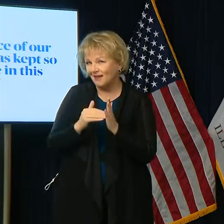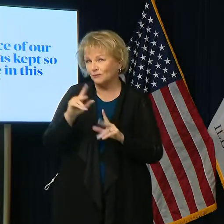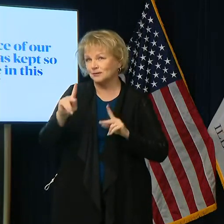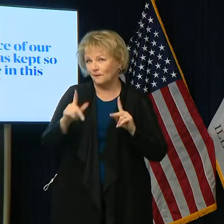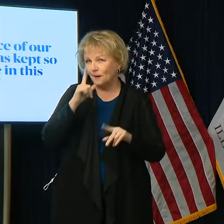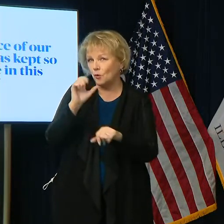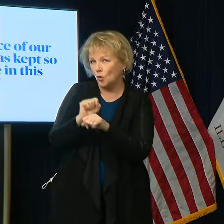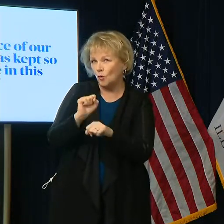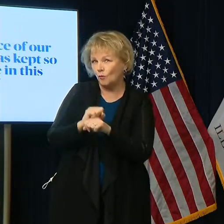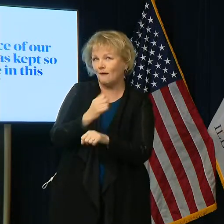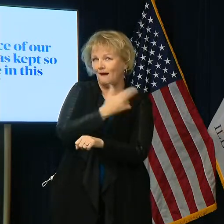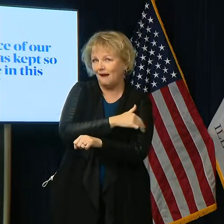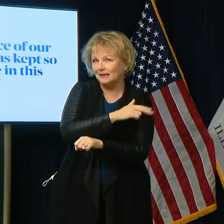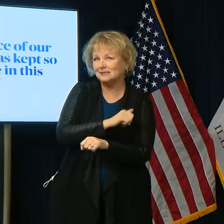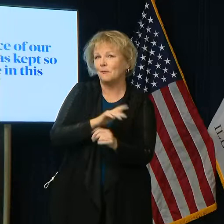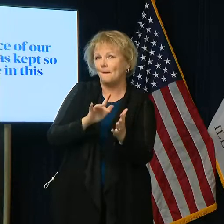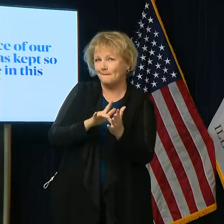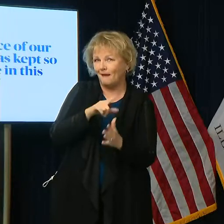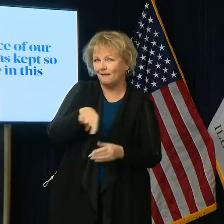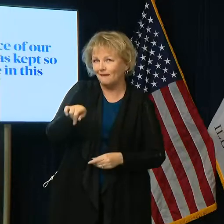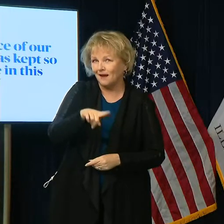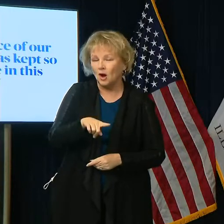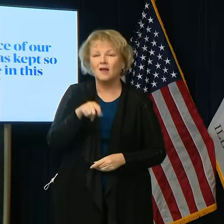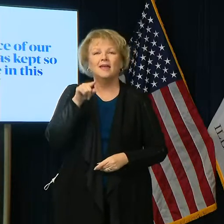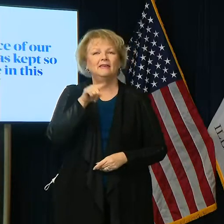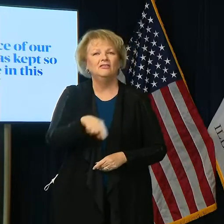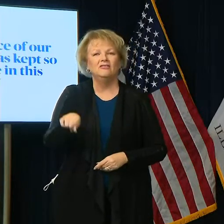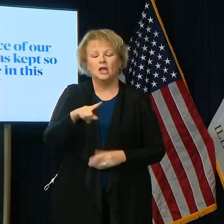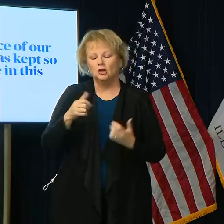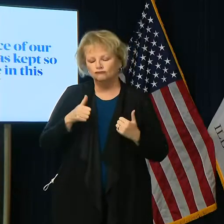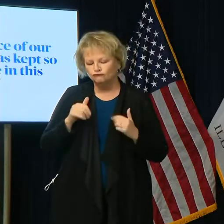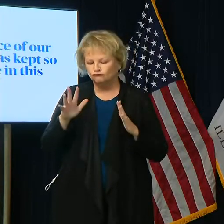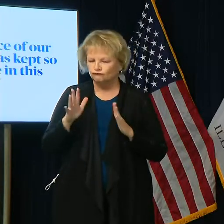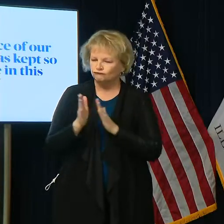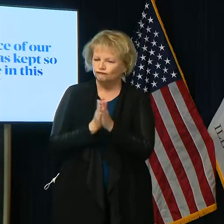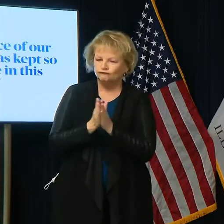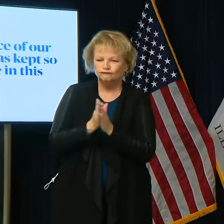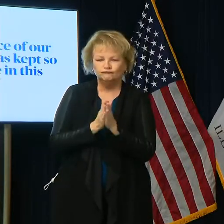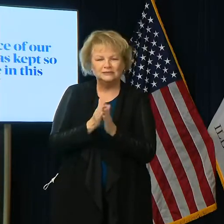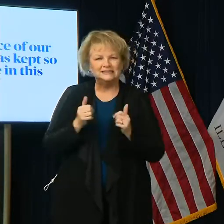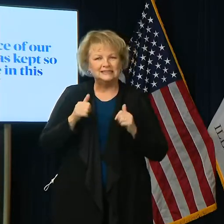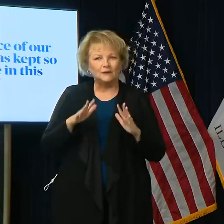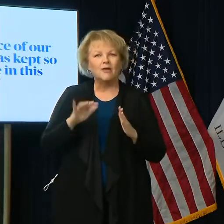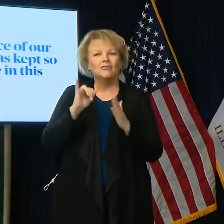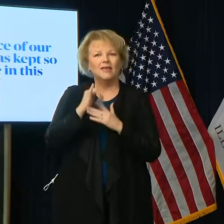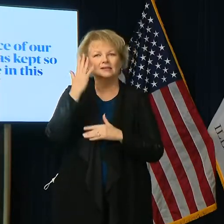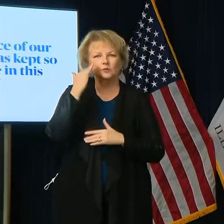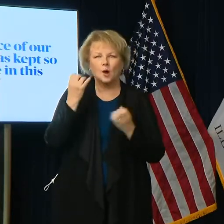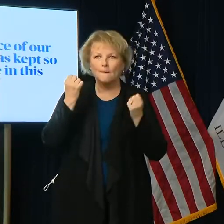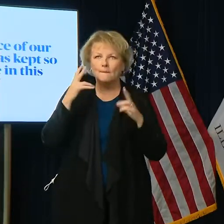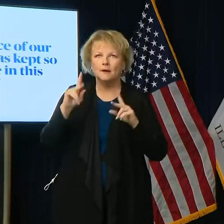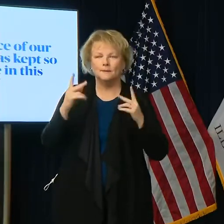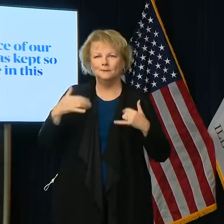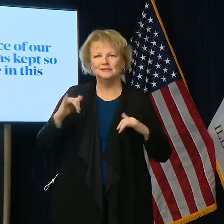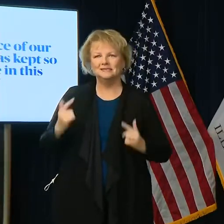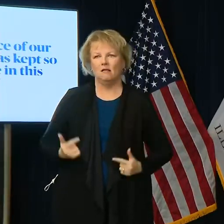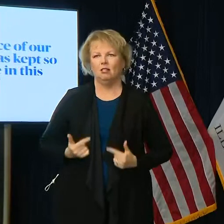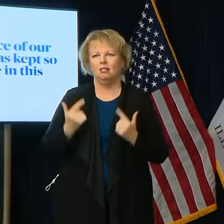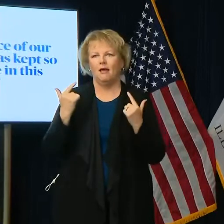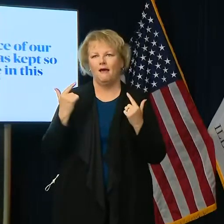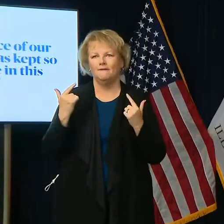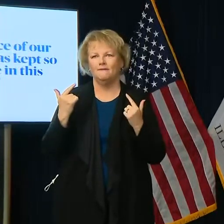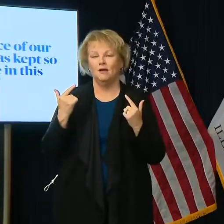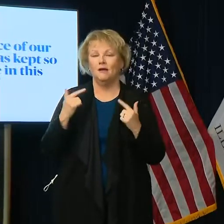their selfless sacrifice that has kept so many people alive in this pandemic. I'm thrilled that